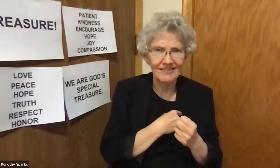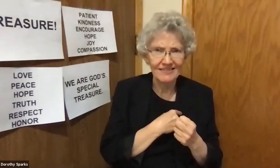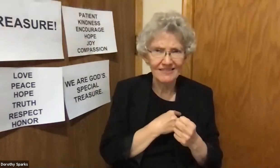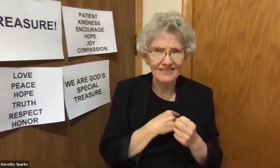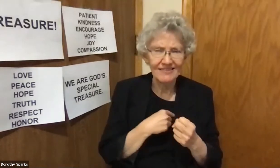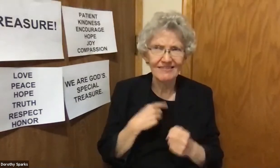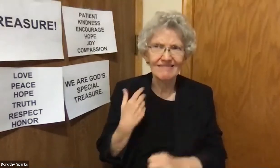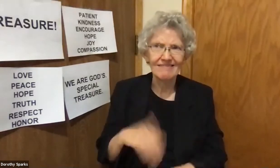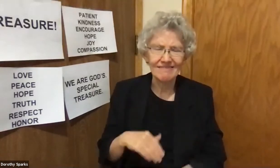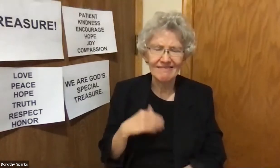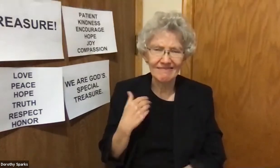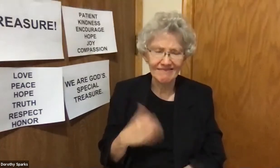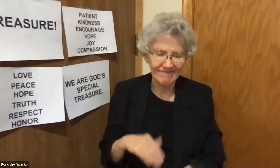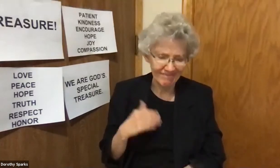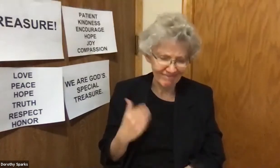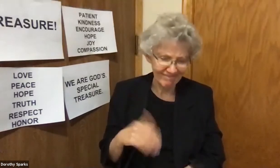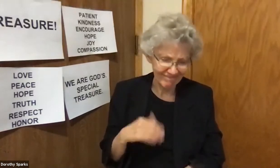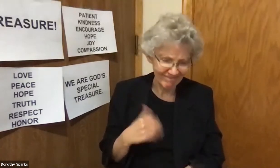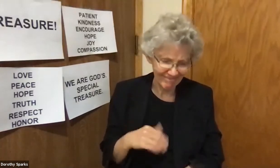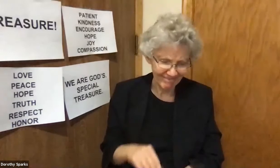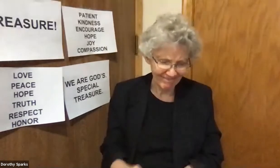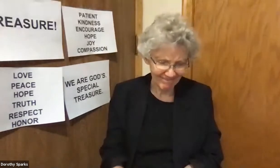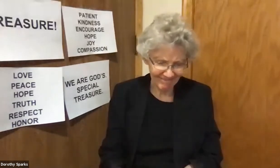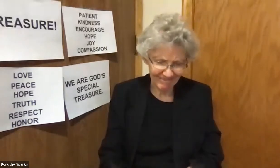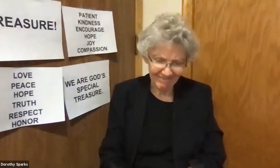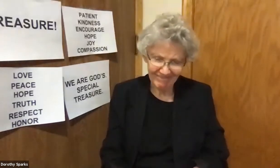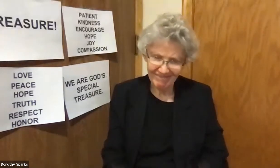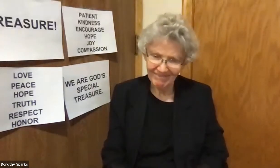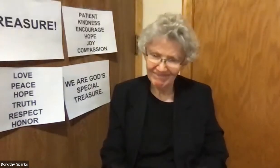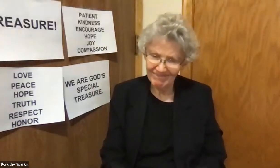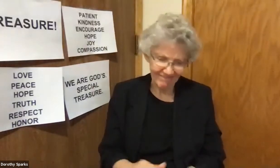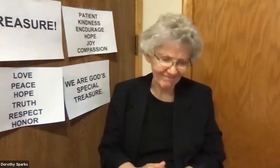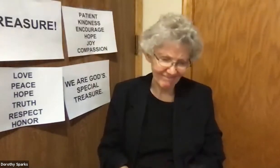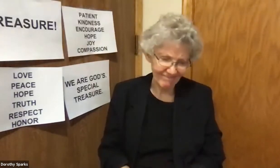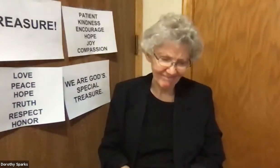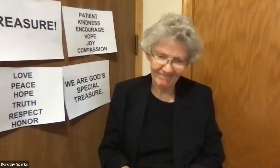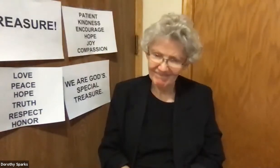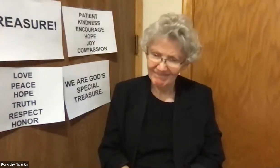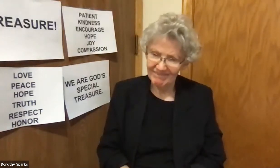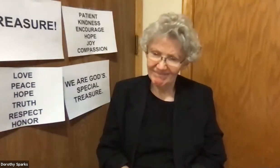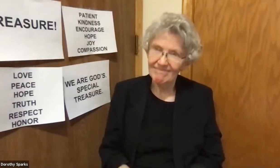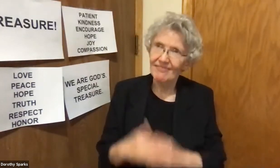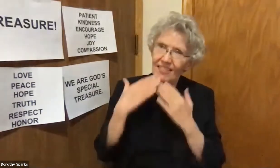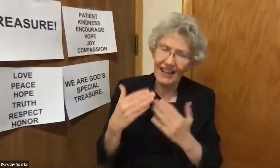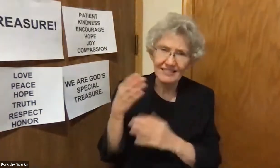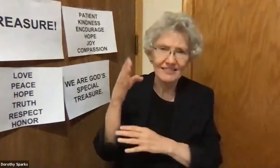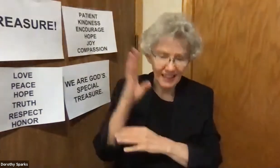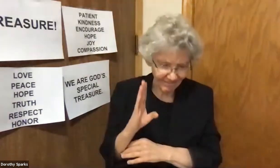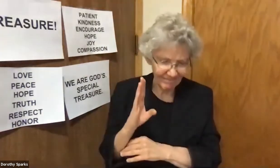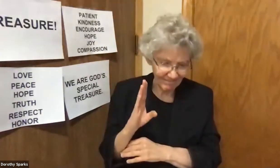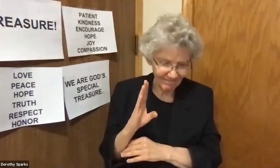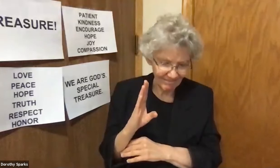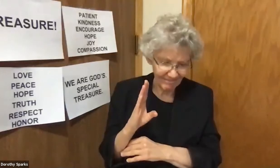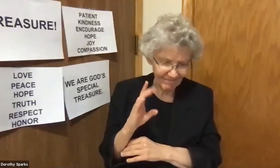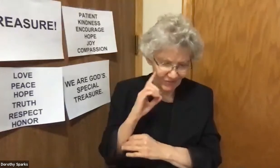This is amazing to know that we are God's treasure.